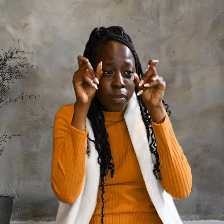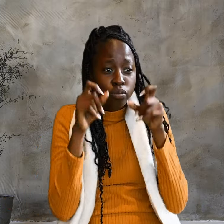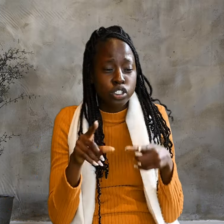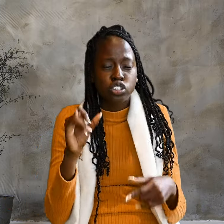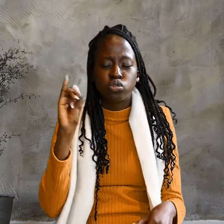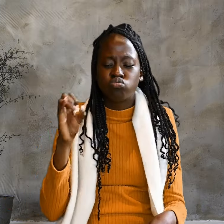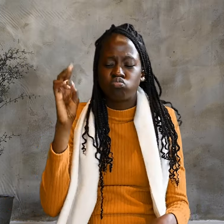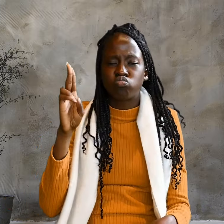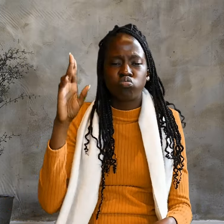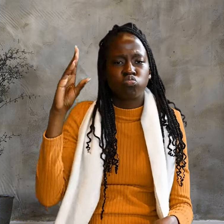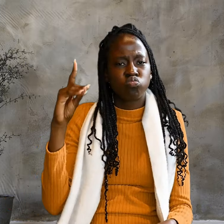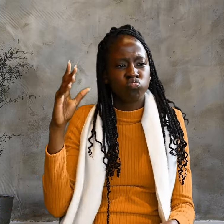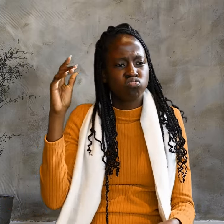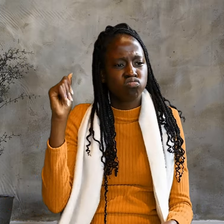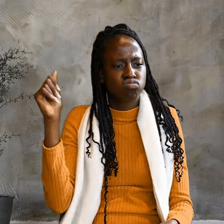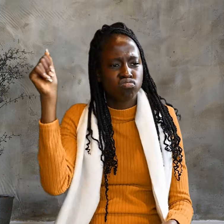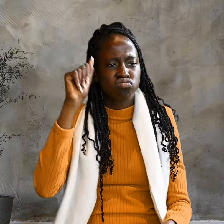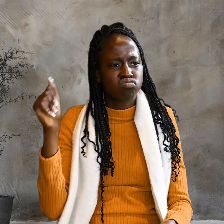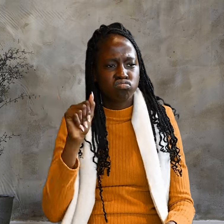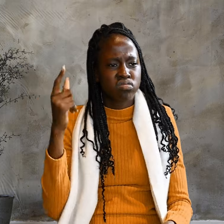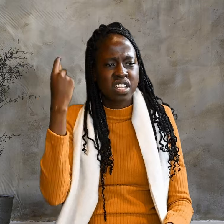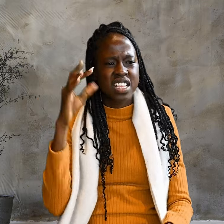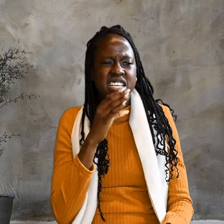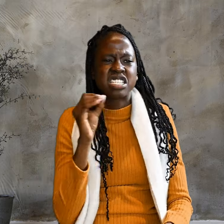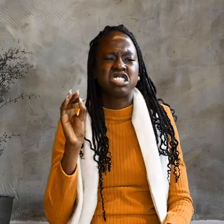the son of Simon Iscariot,